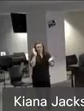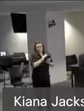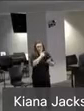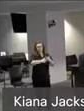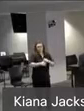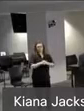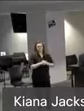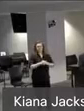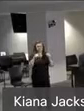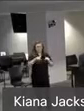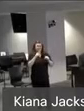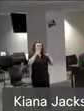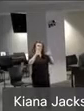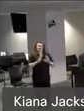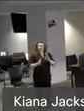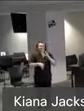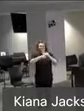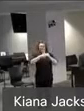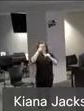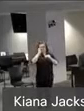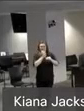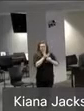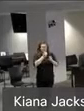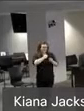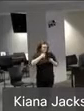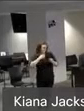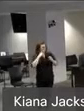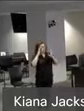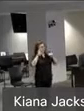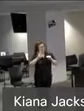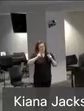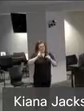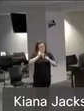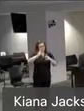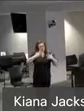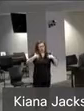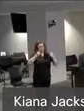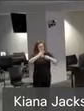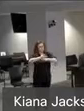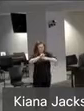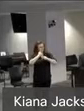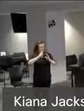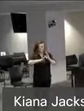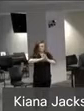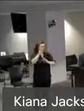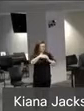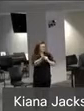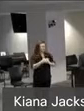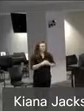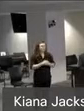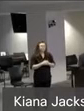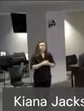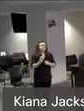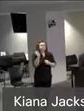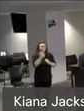great addition for our members to help manage overall care. Second, we're also making